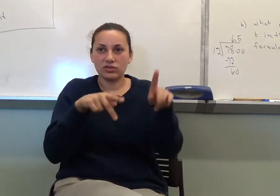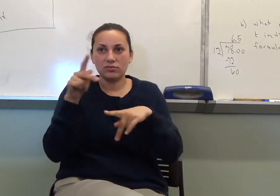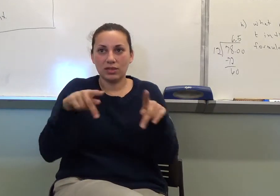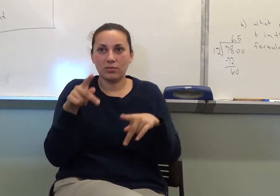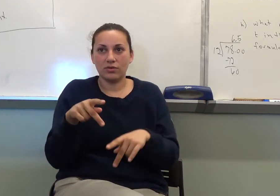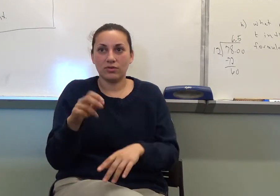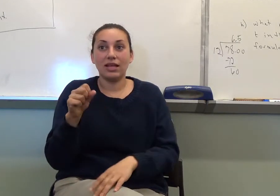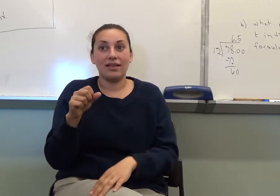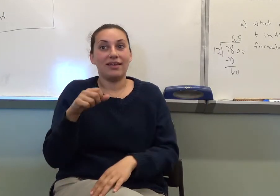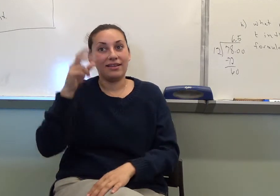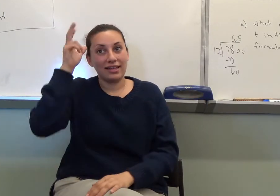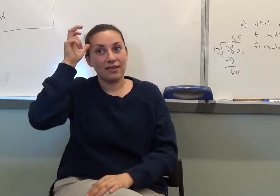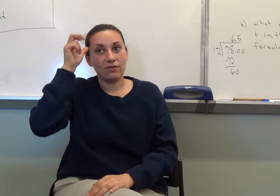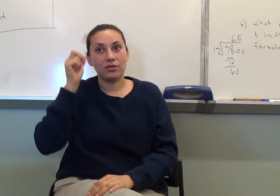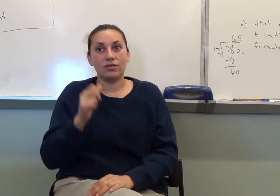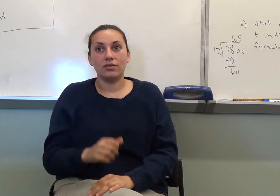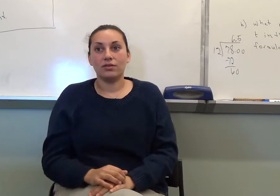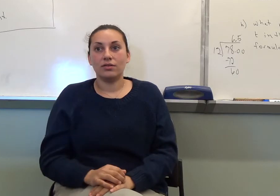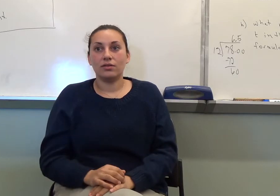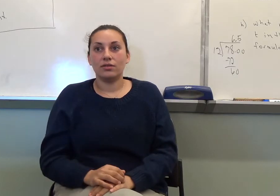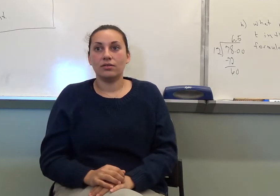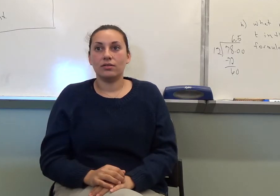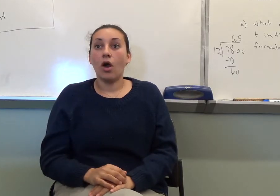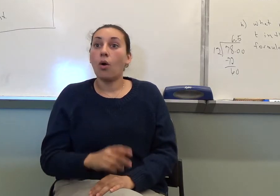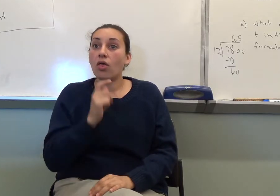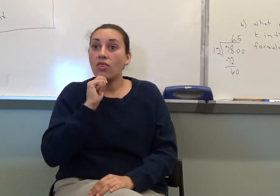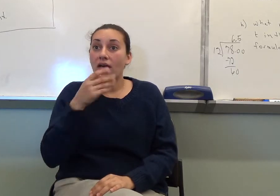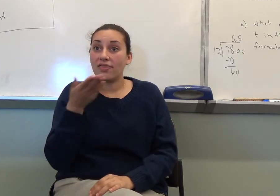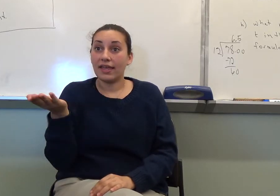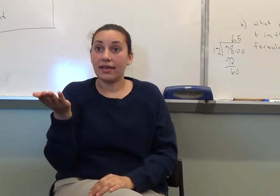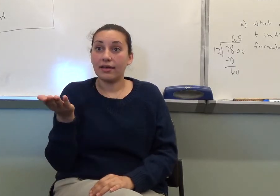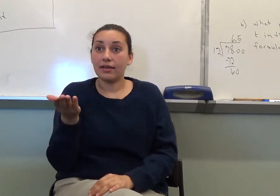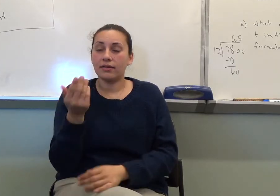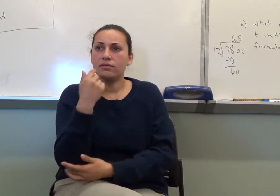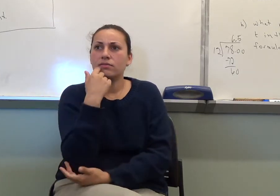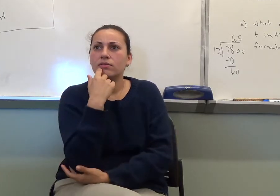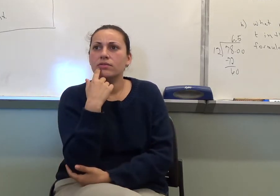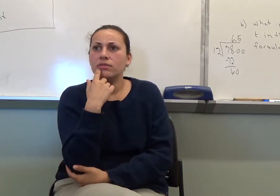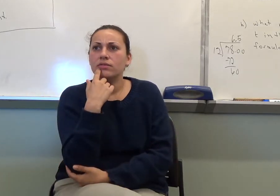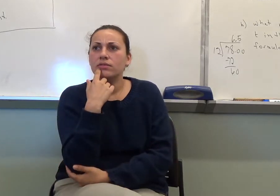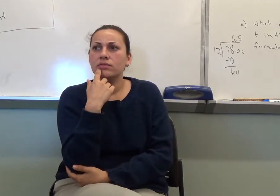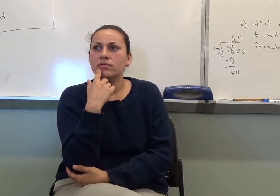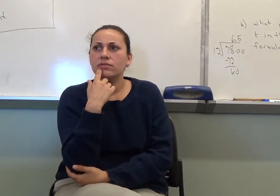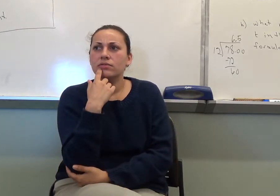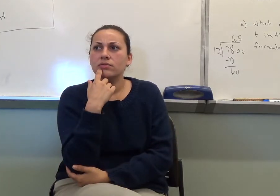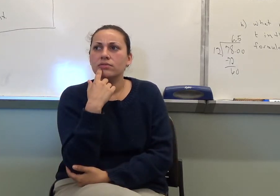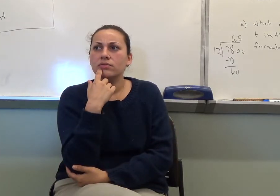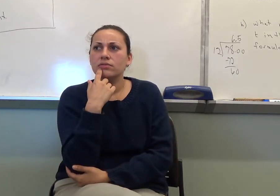out what this is first, and then raise it to this power. So let's do this same